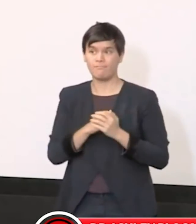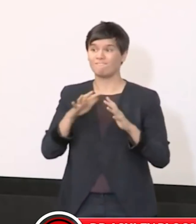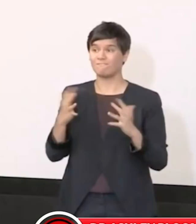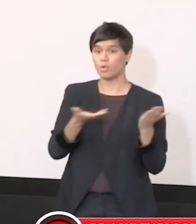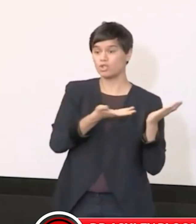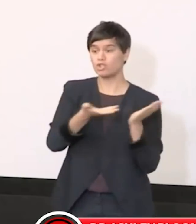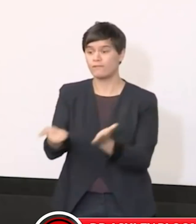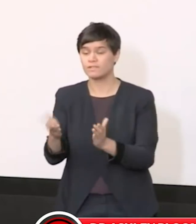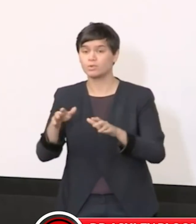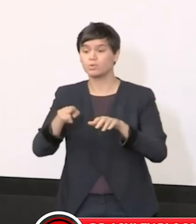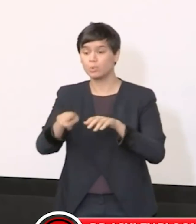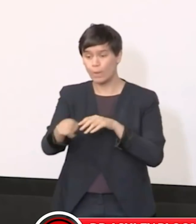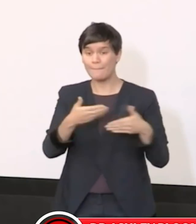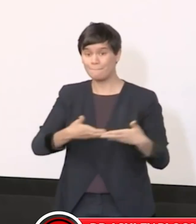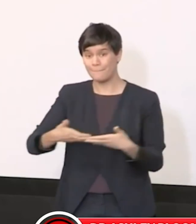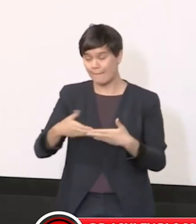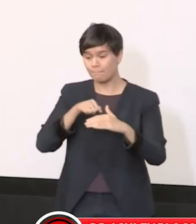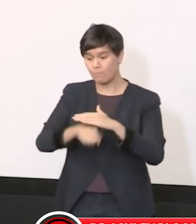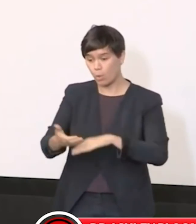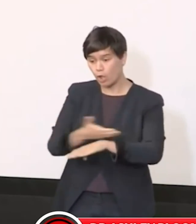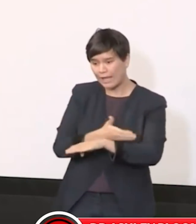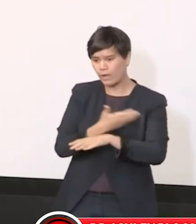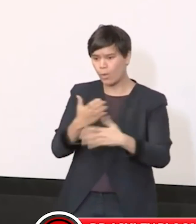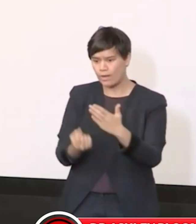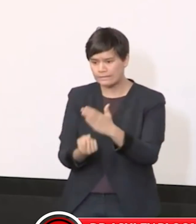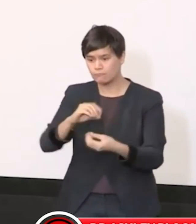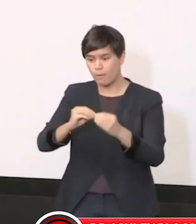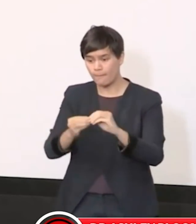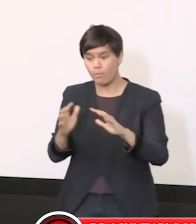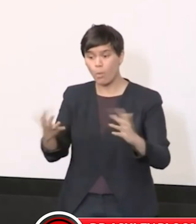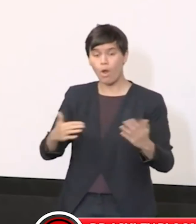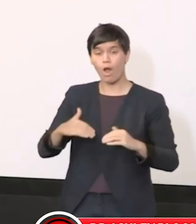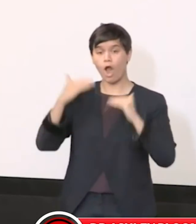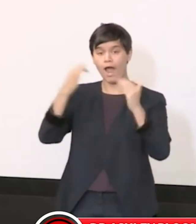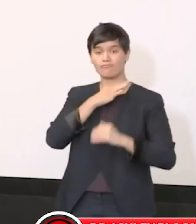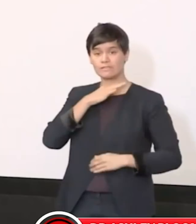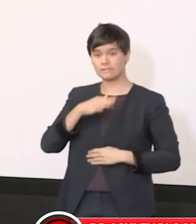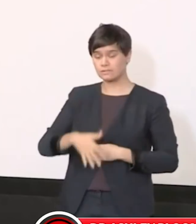services to neonatology and perinatology, and Professor Robert Bob Elliott,